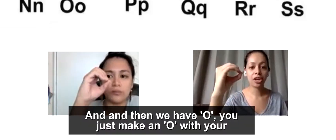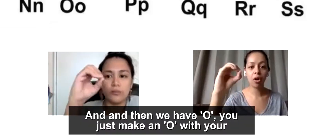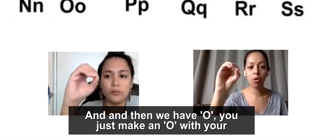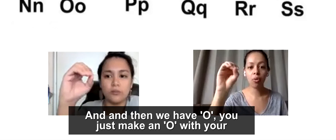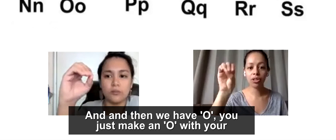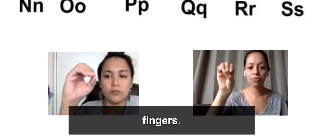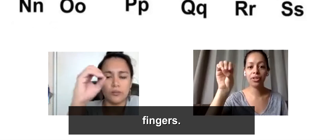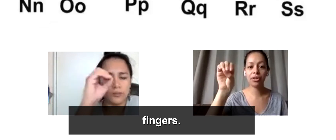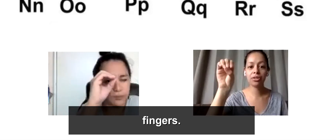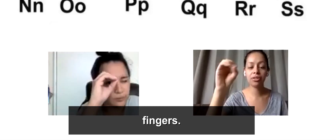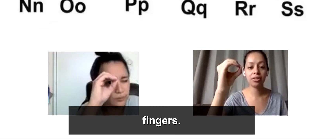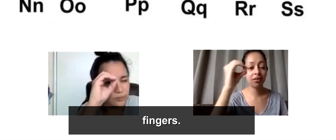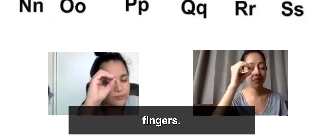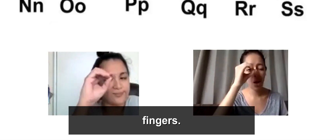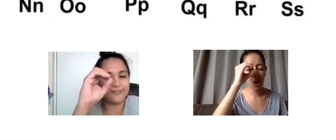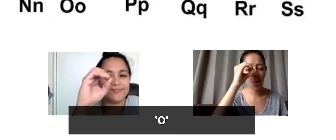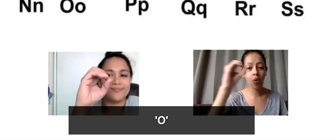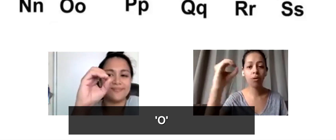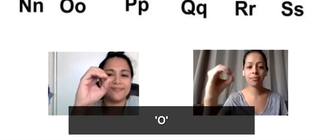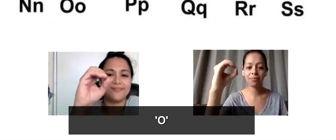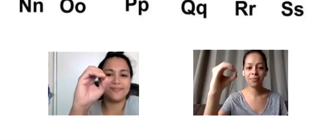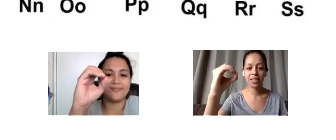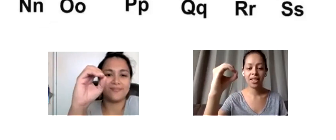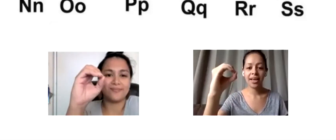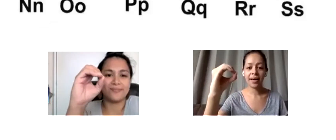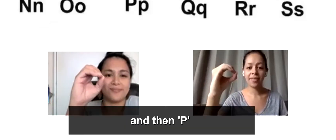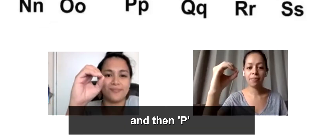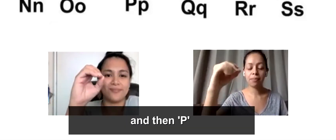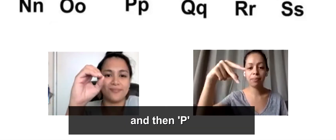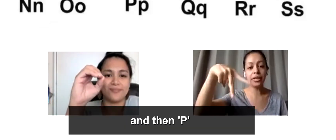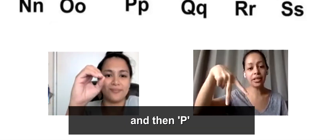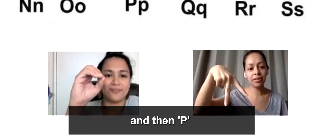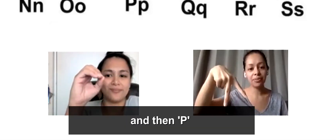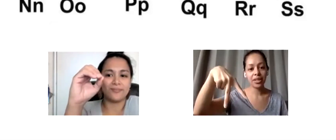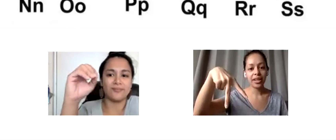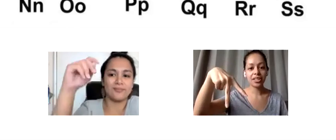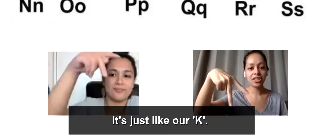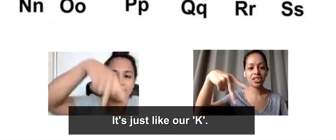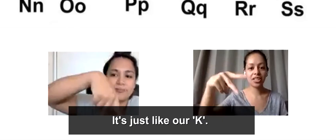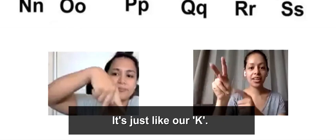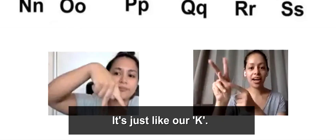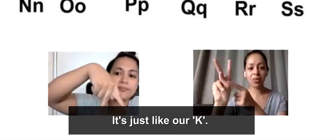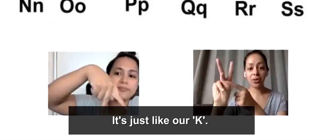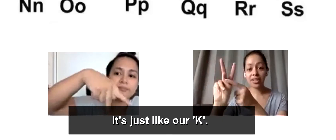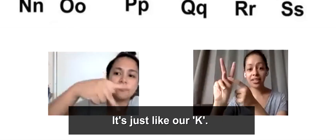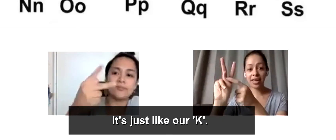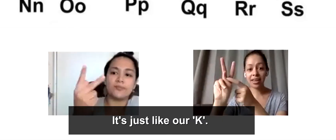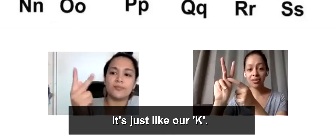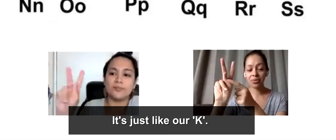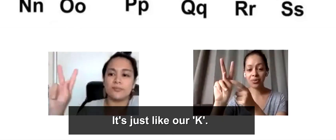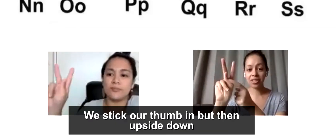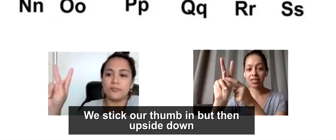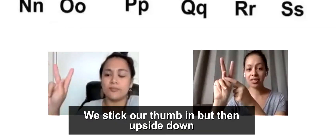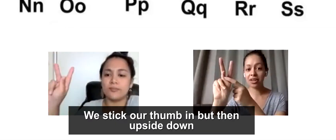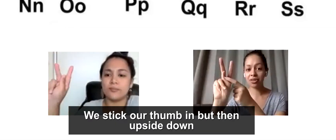just make an O with your fingers, O. And then P, it's just like our